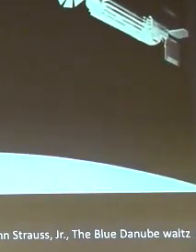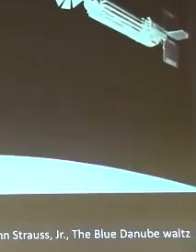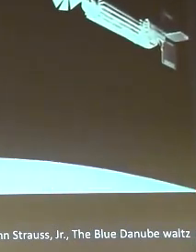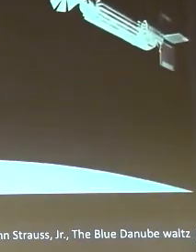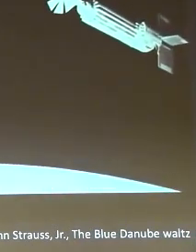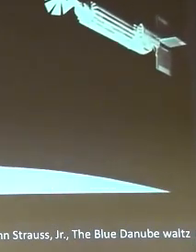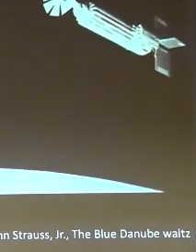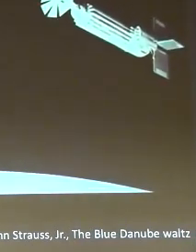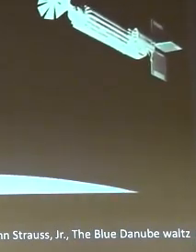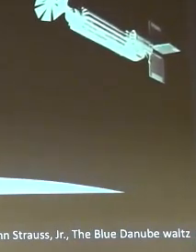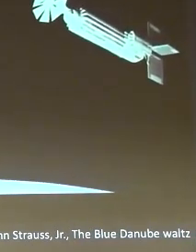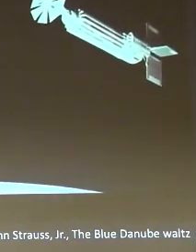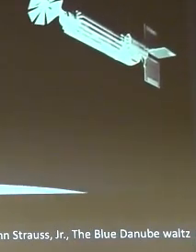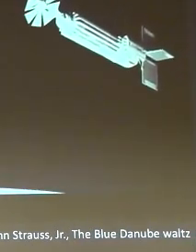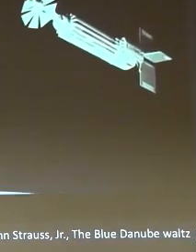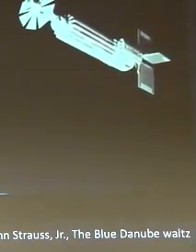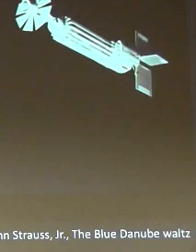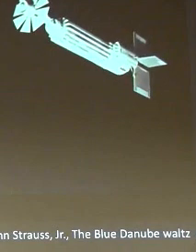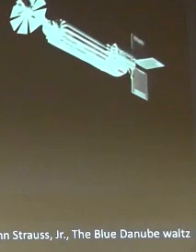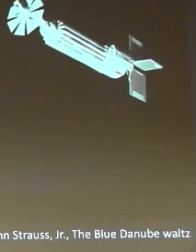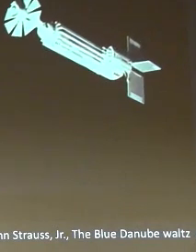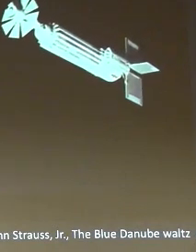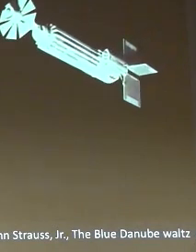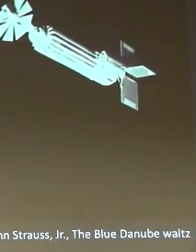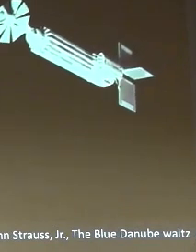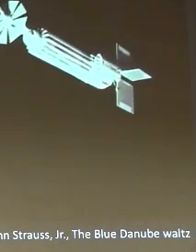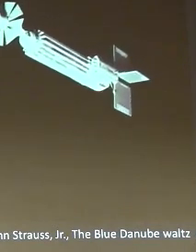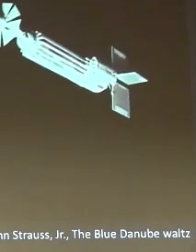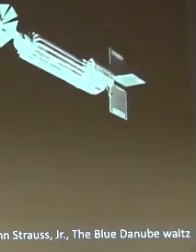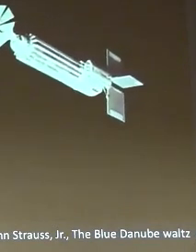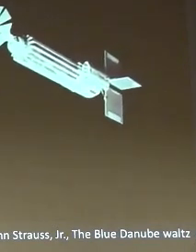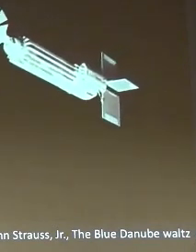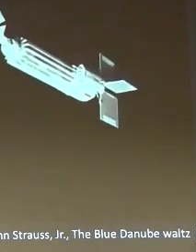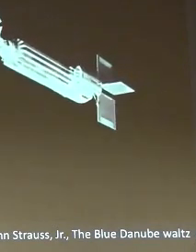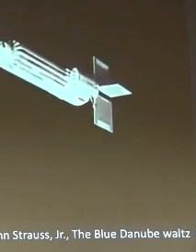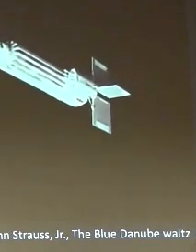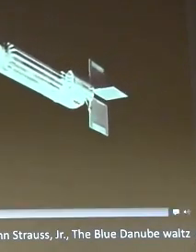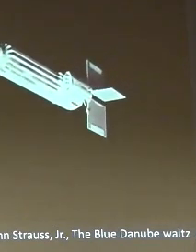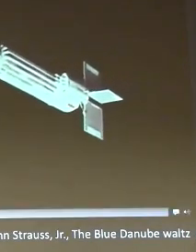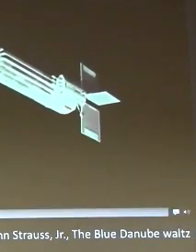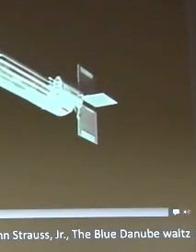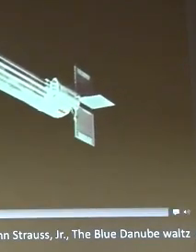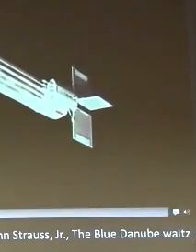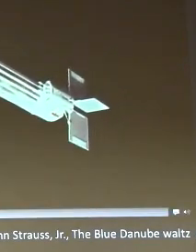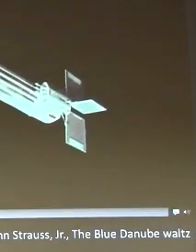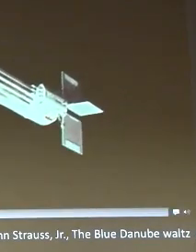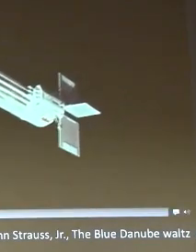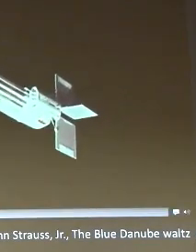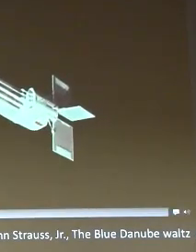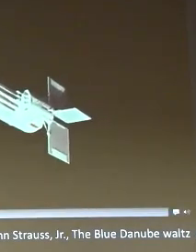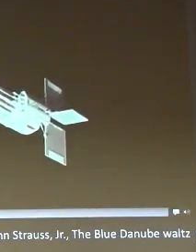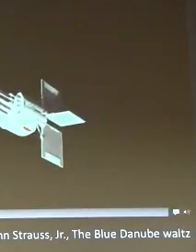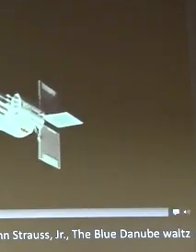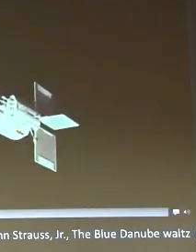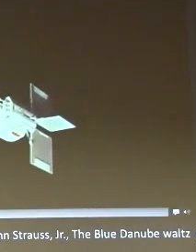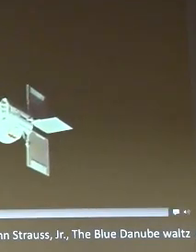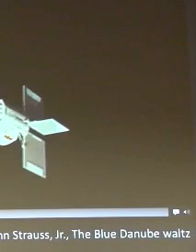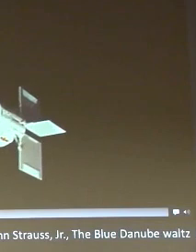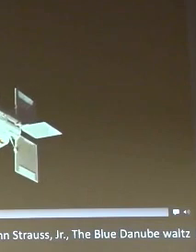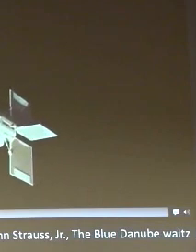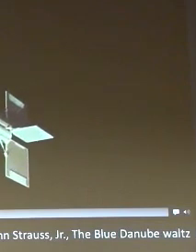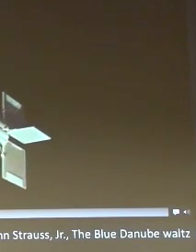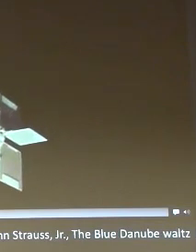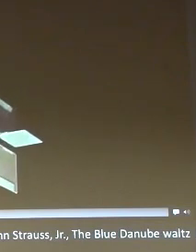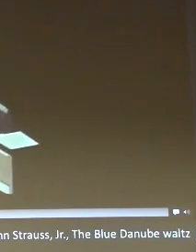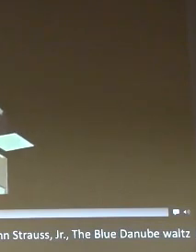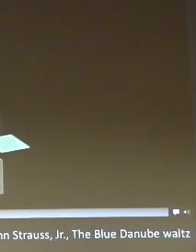spacecraft, which would suggest that these might be something other than just scientific craft. But otherwise, he is